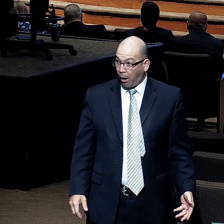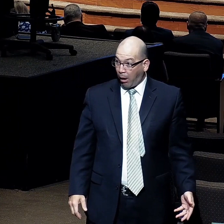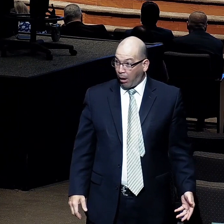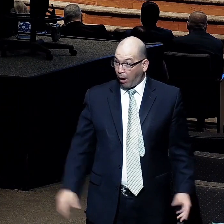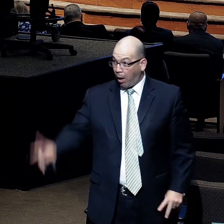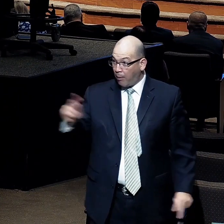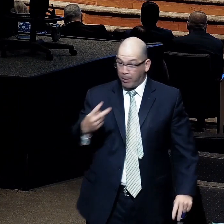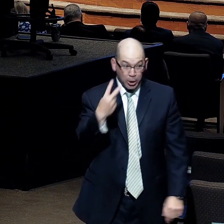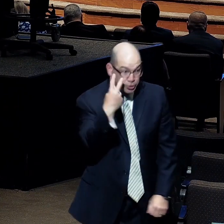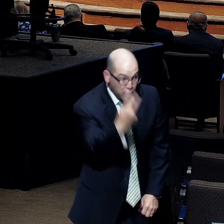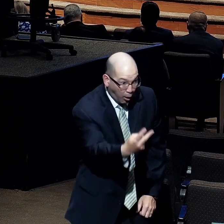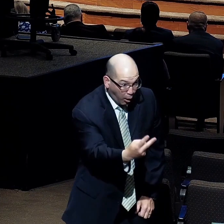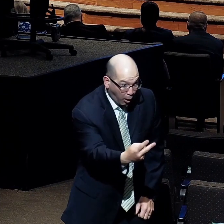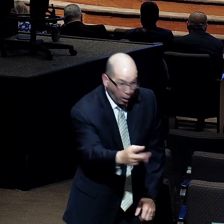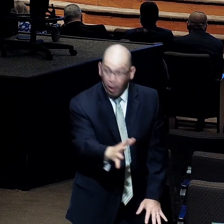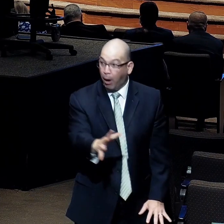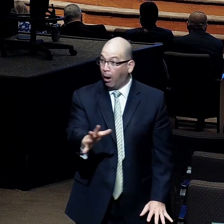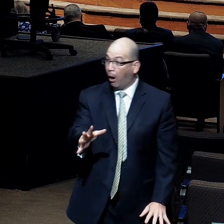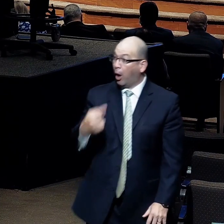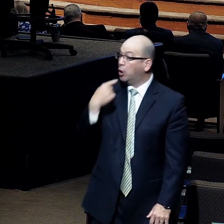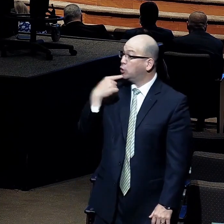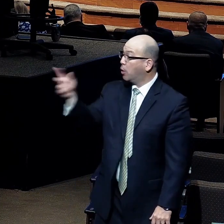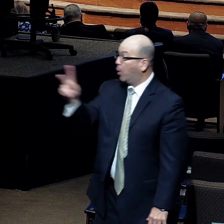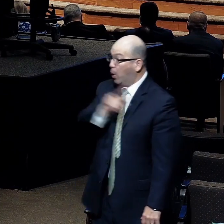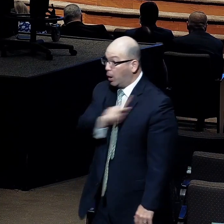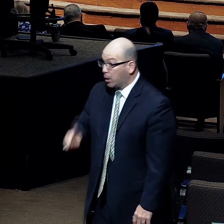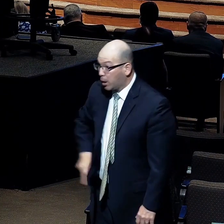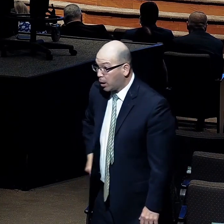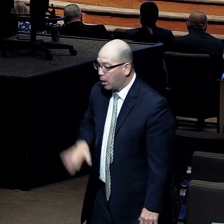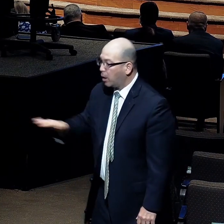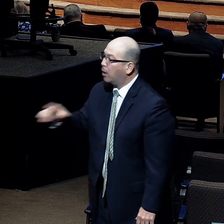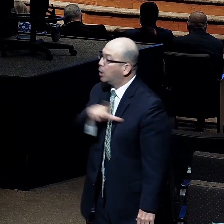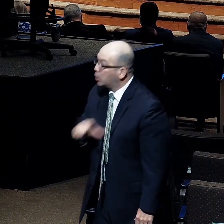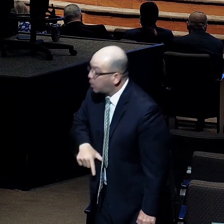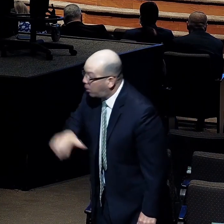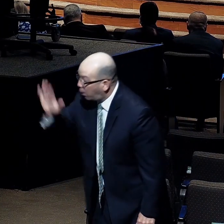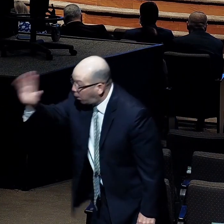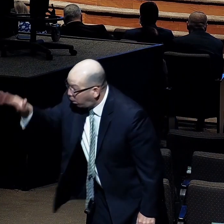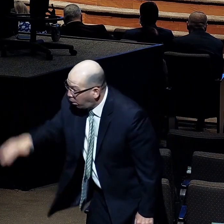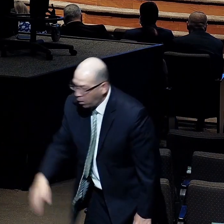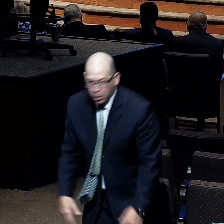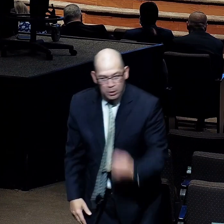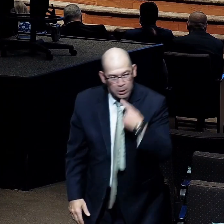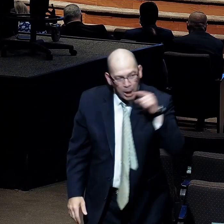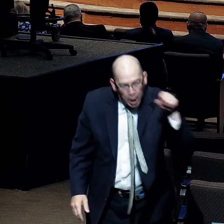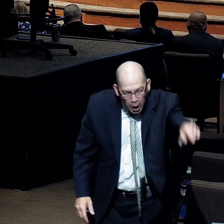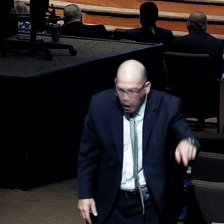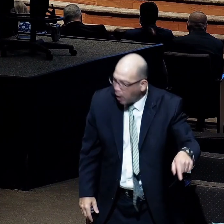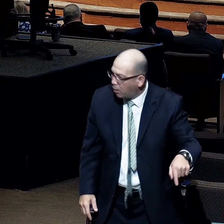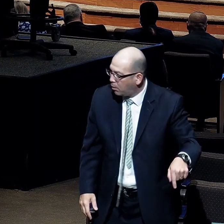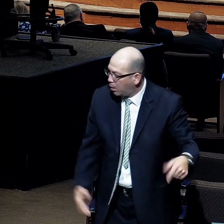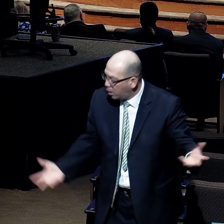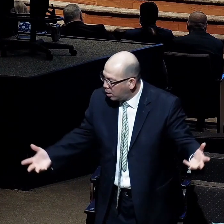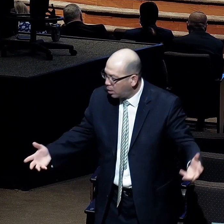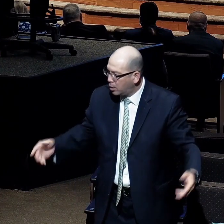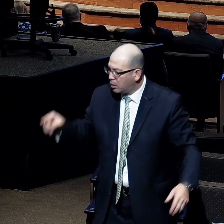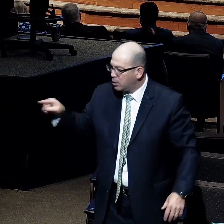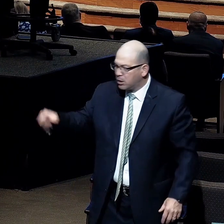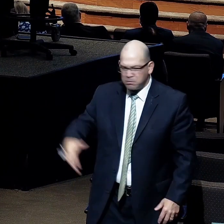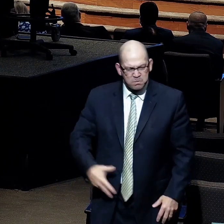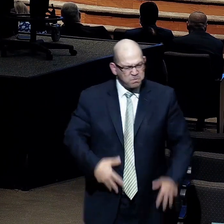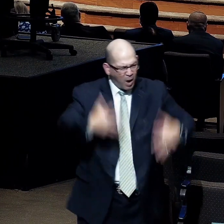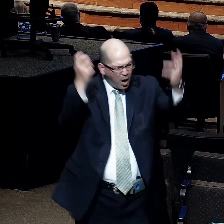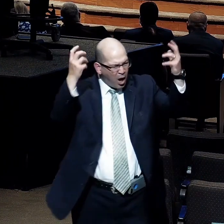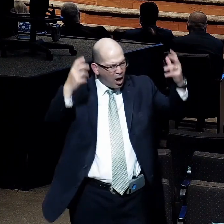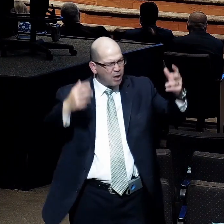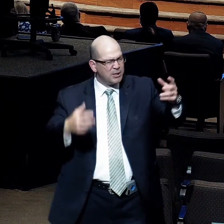they were very sorry and came unto their Lord, and came and told unto their Lord all that was done. Then his Lord, after that he had called him, said unto him, O